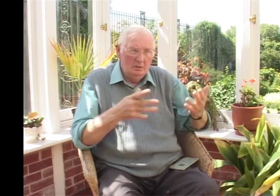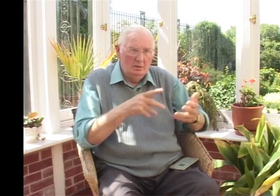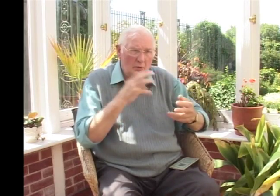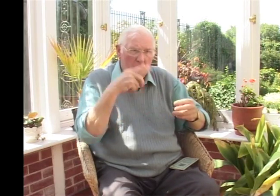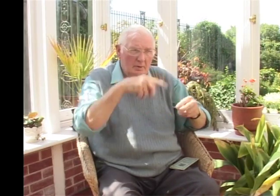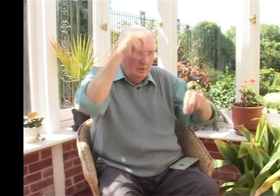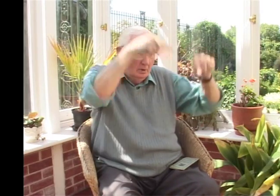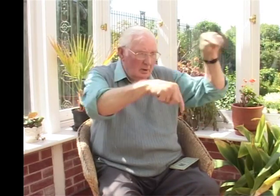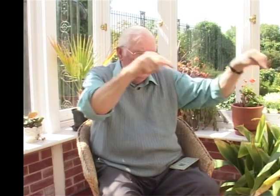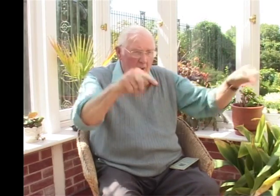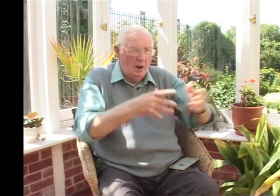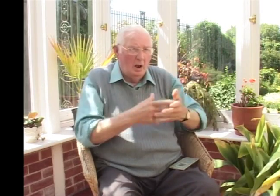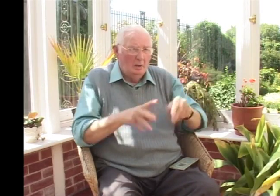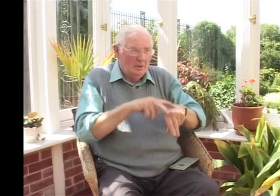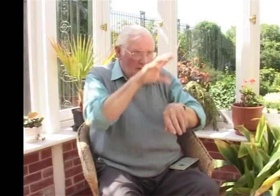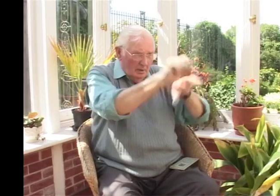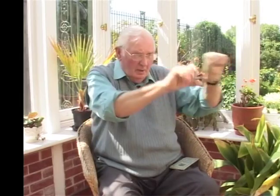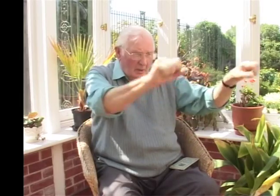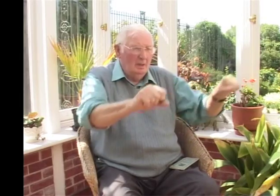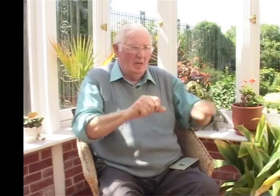to be arrested because they didn't have the ID cards.